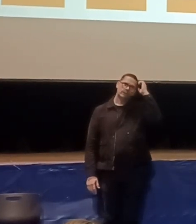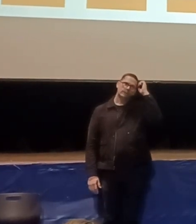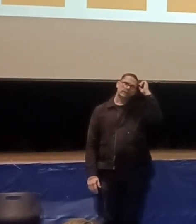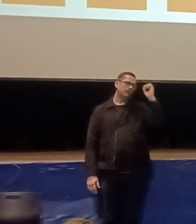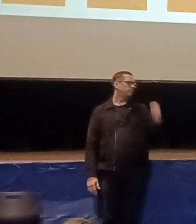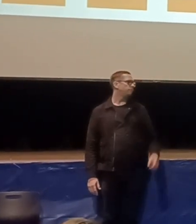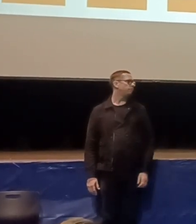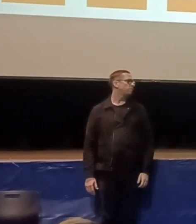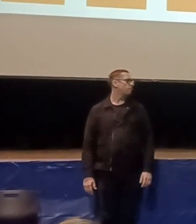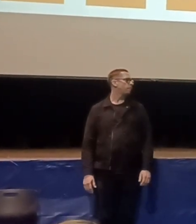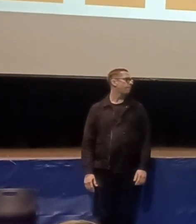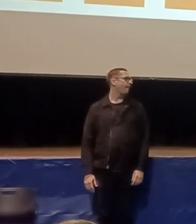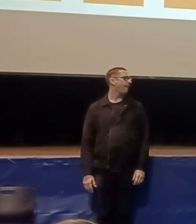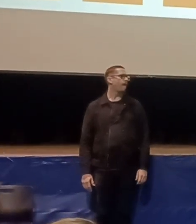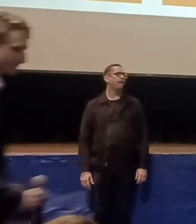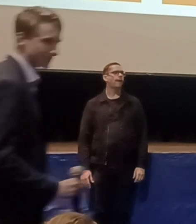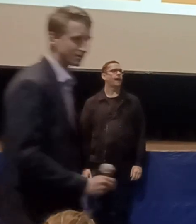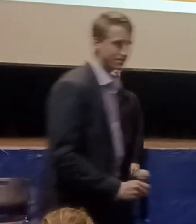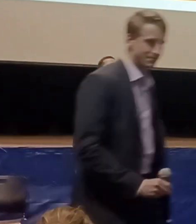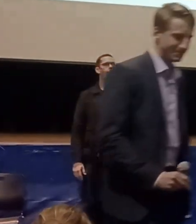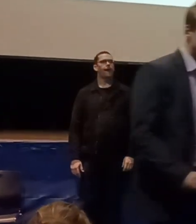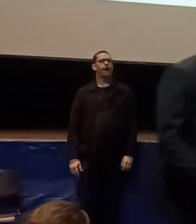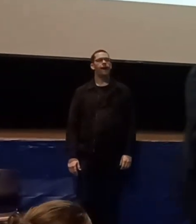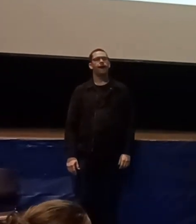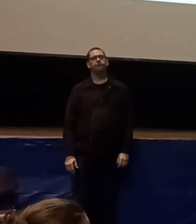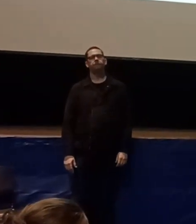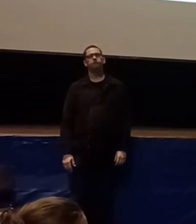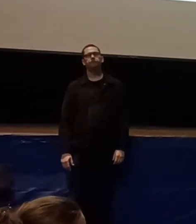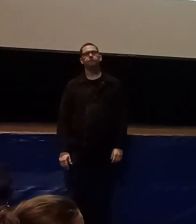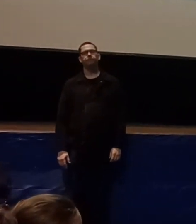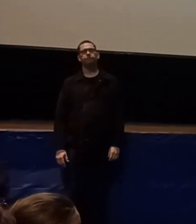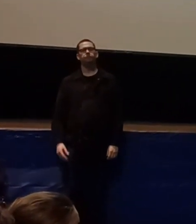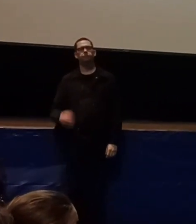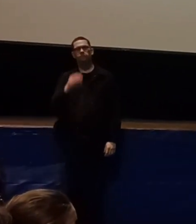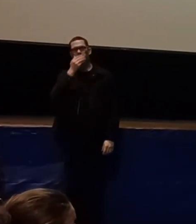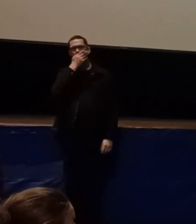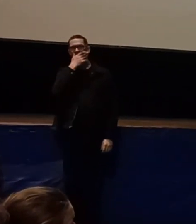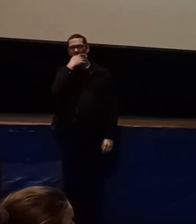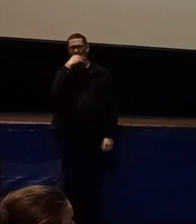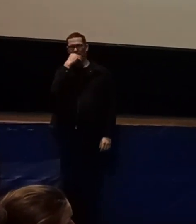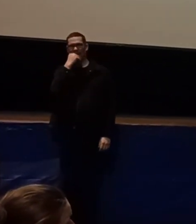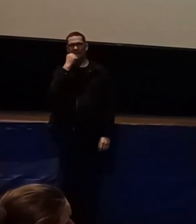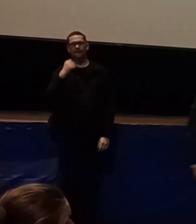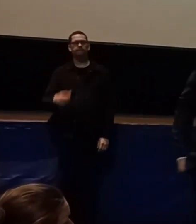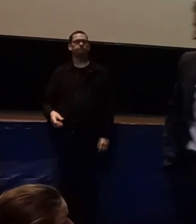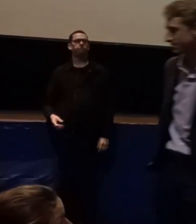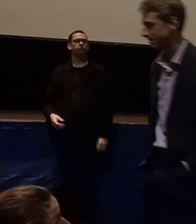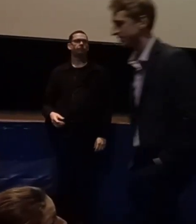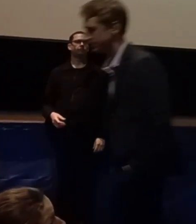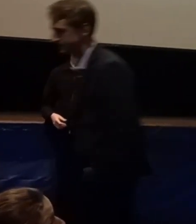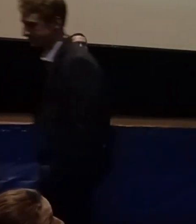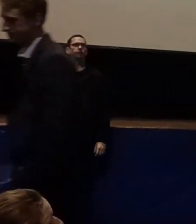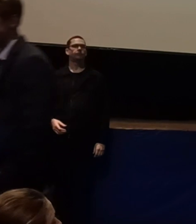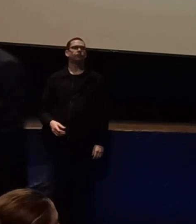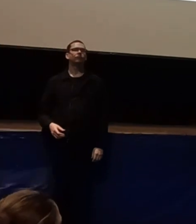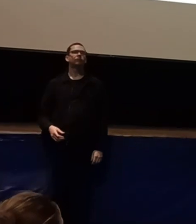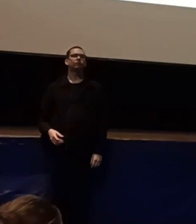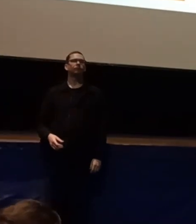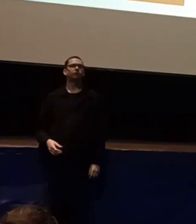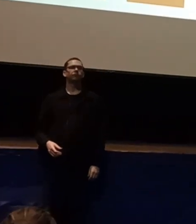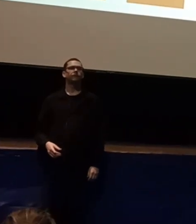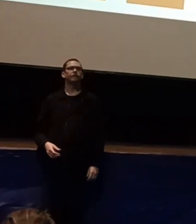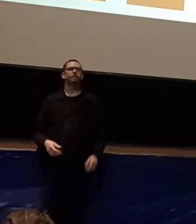and then we'll go to the one I saw right back there. Actually, here to give a statement on behalf of the members, if that's okay. Yeah,